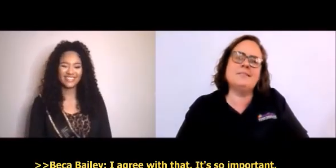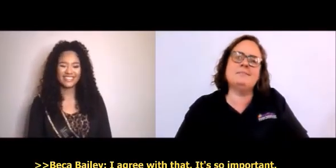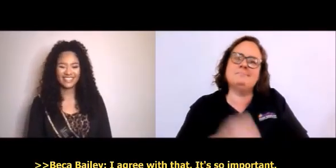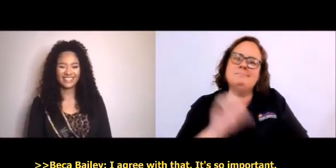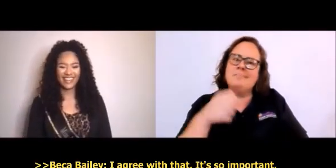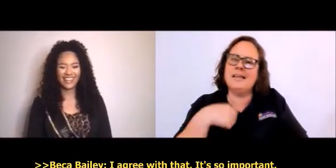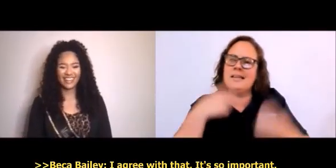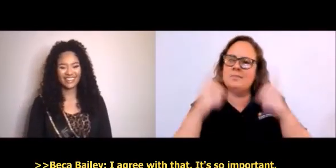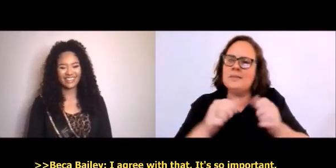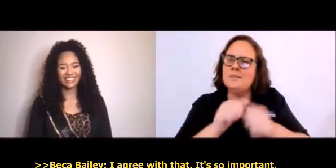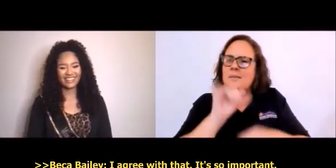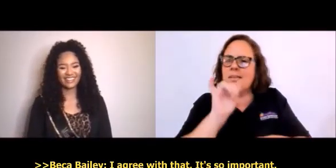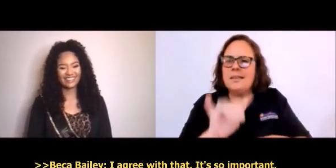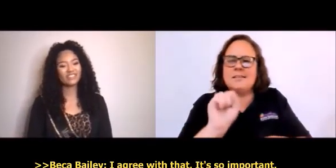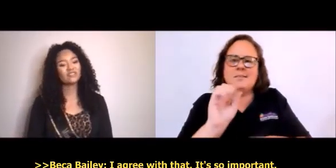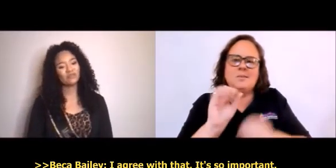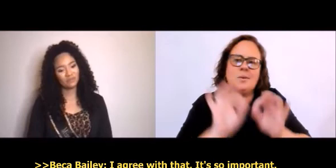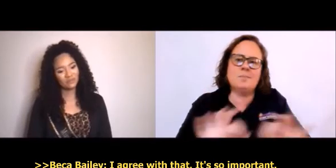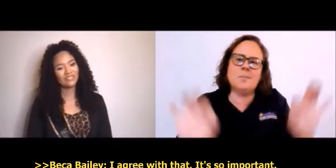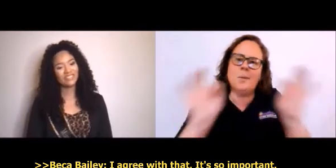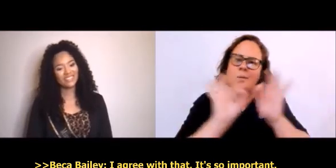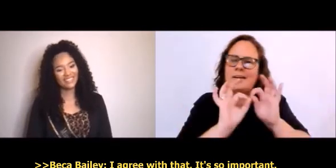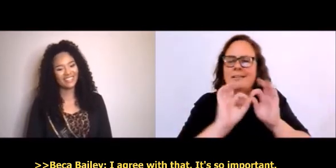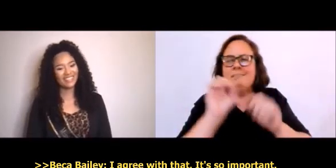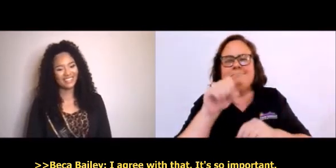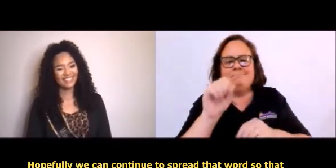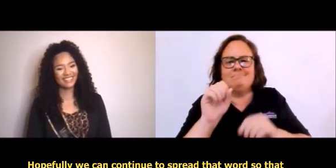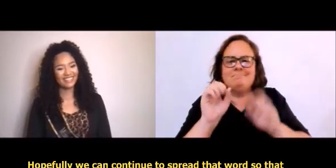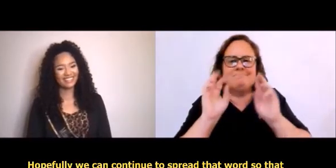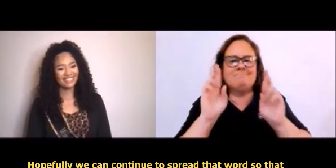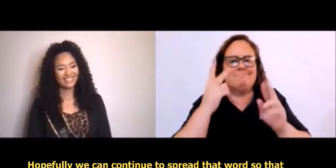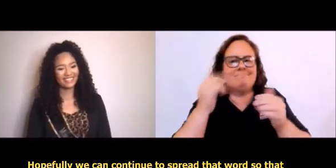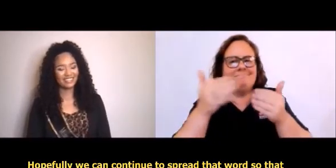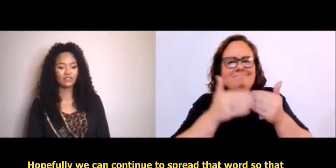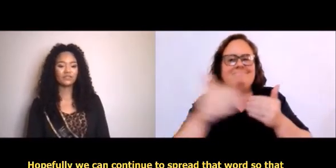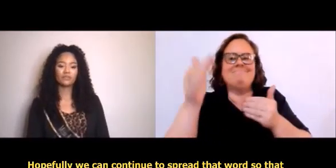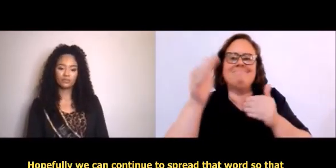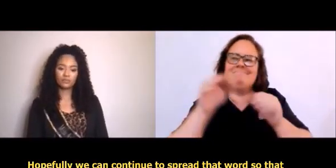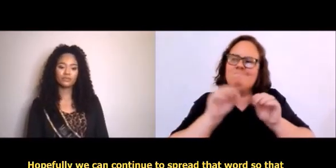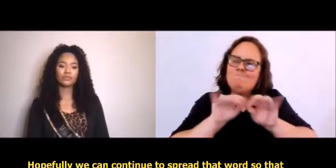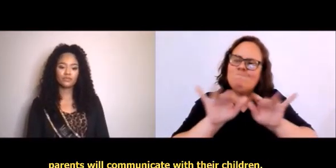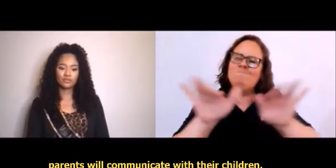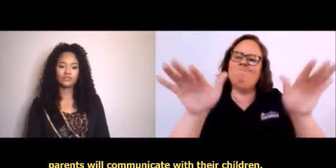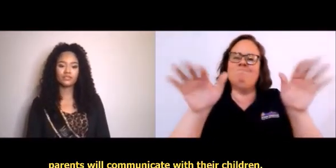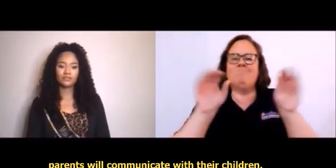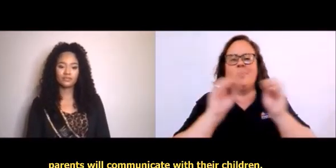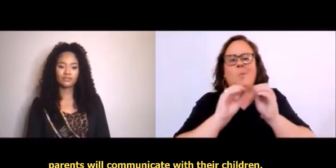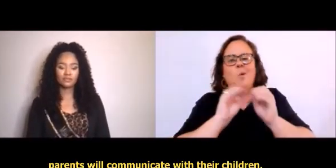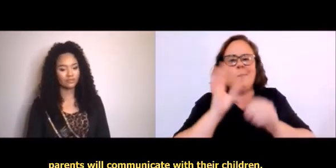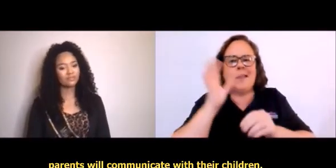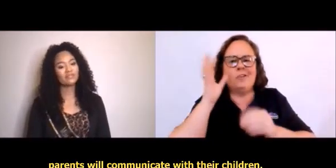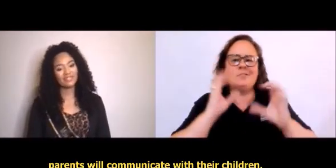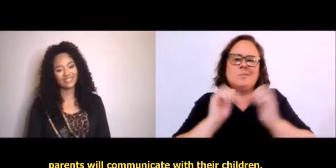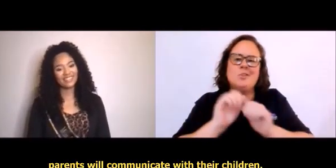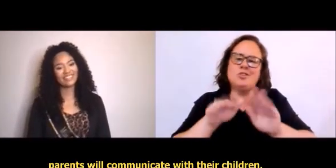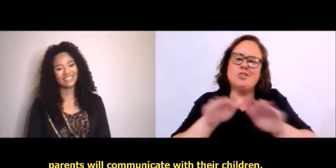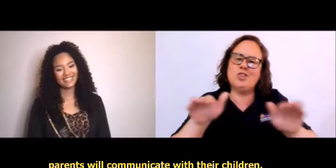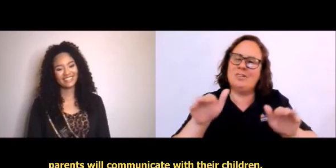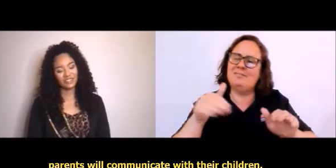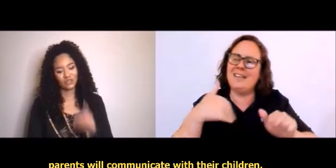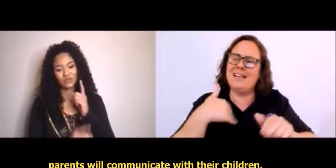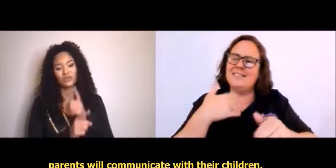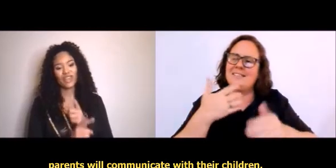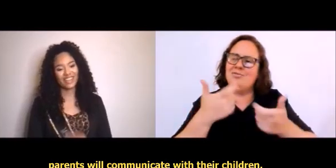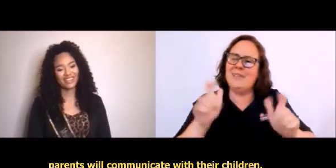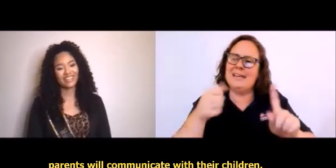I agree with that. It's so important. Hopefully we can continue to spread that word so that parents will